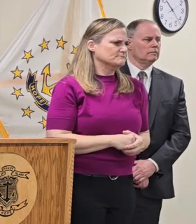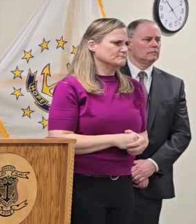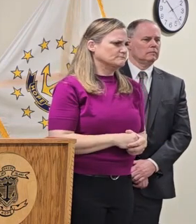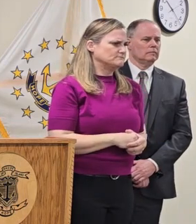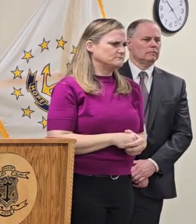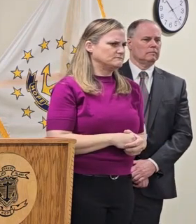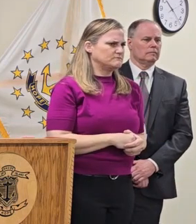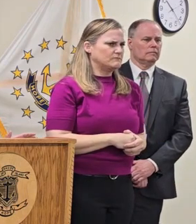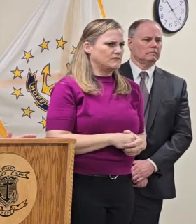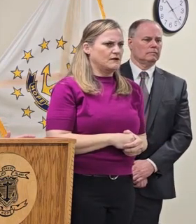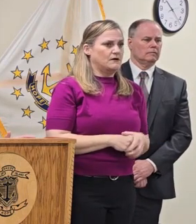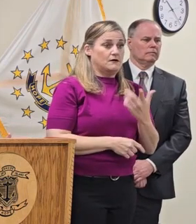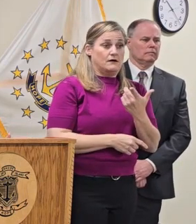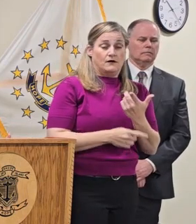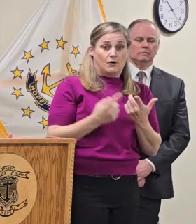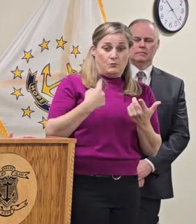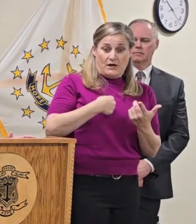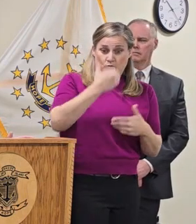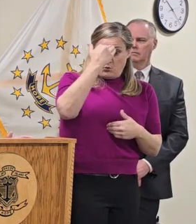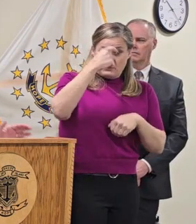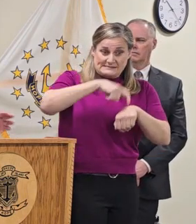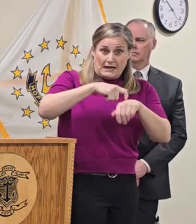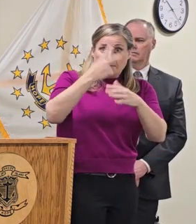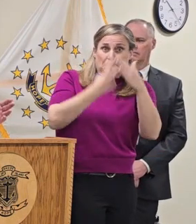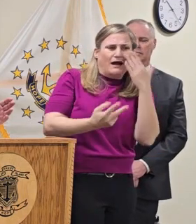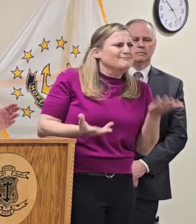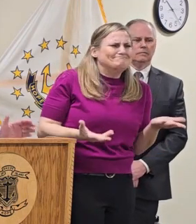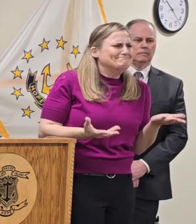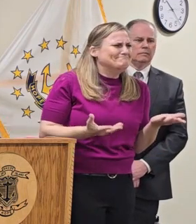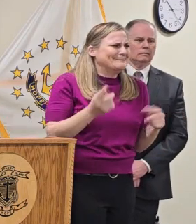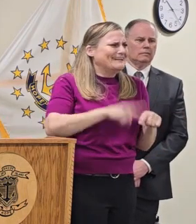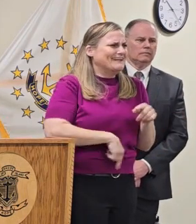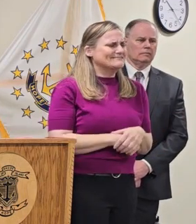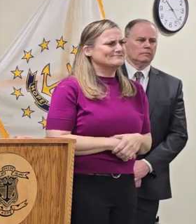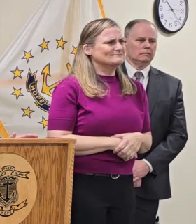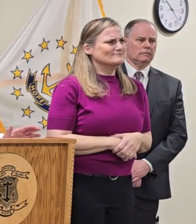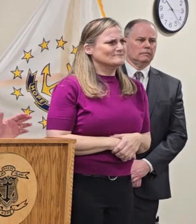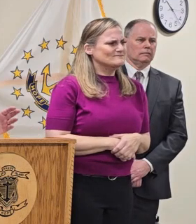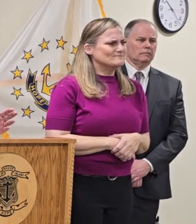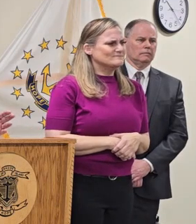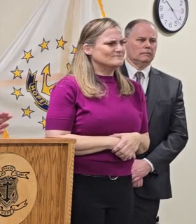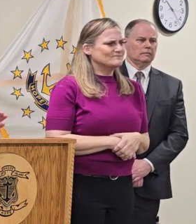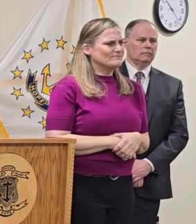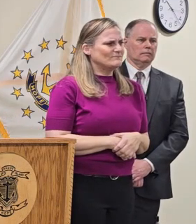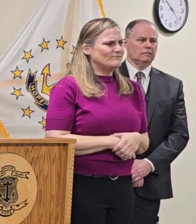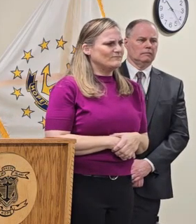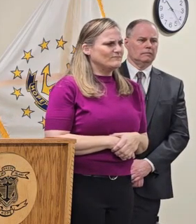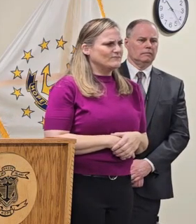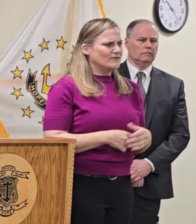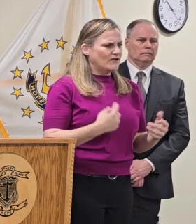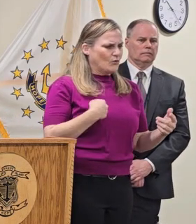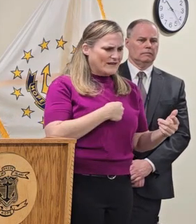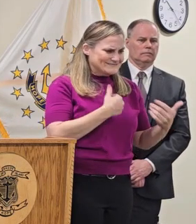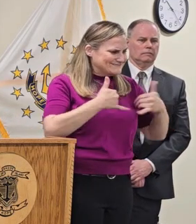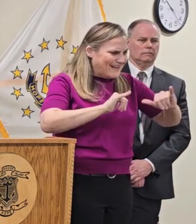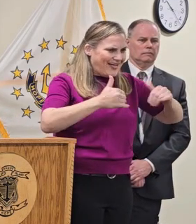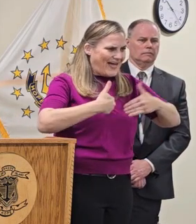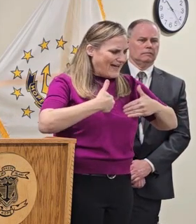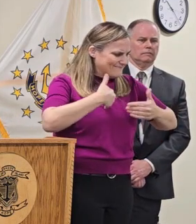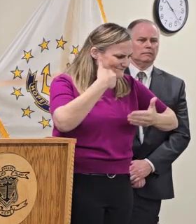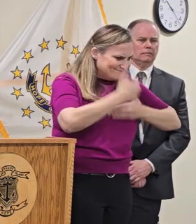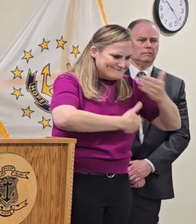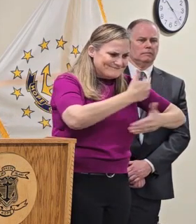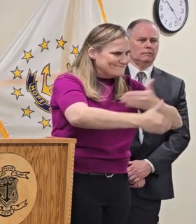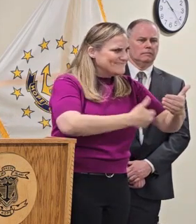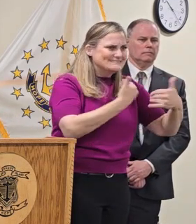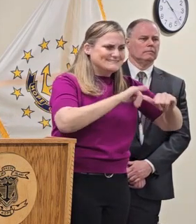working this up. As I understand it, there are boxes and boxes and boxes of materials that they've got to go through.